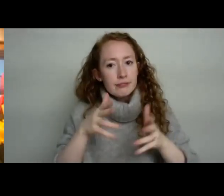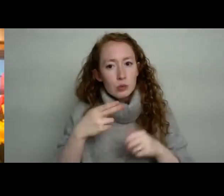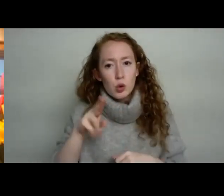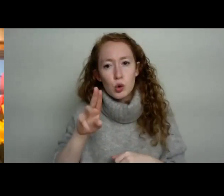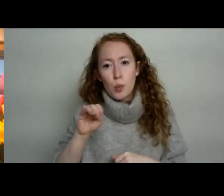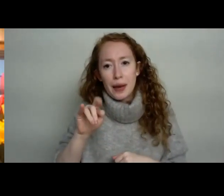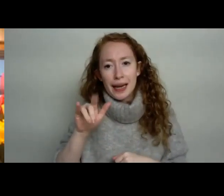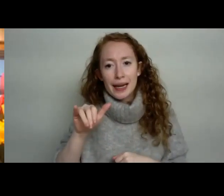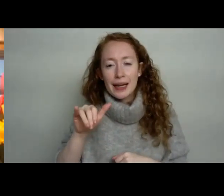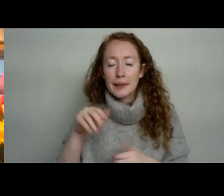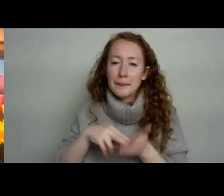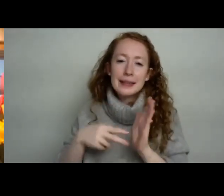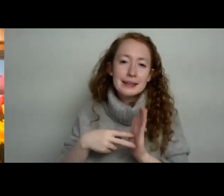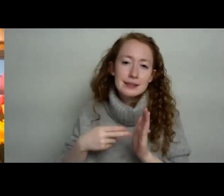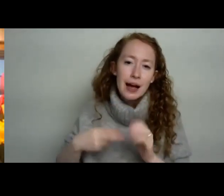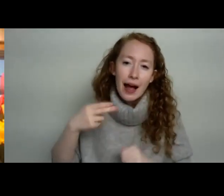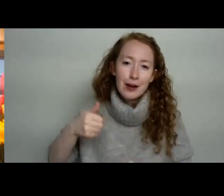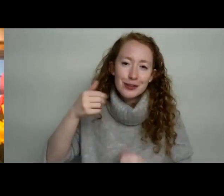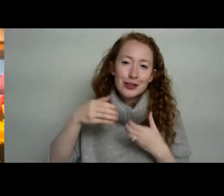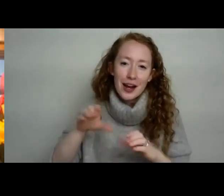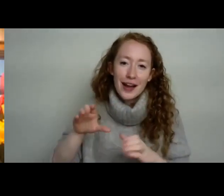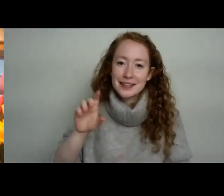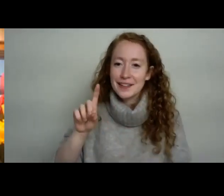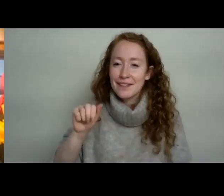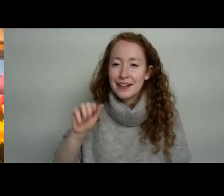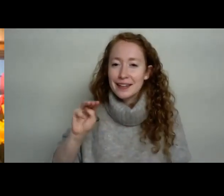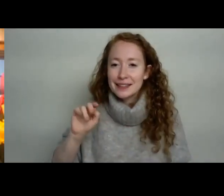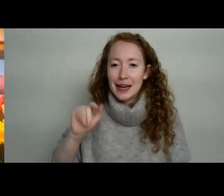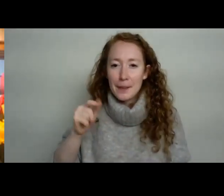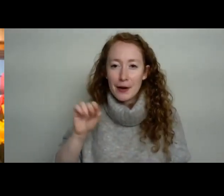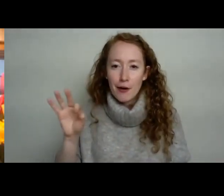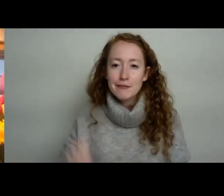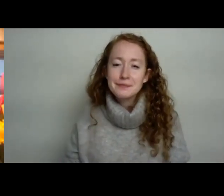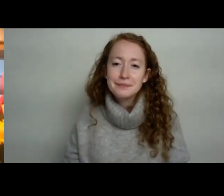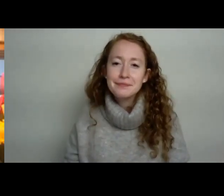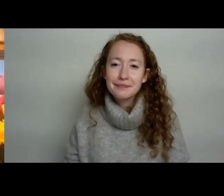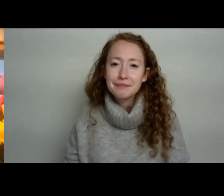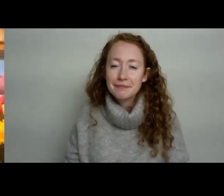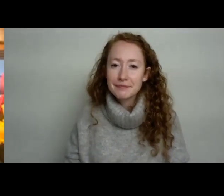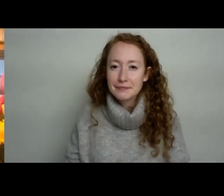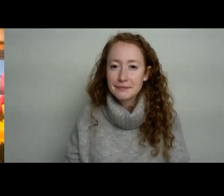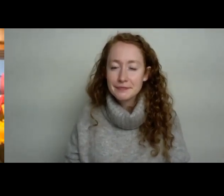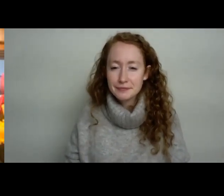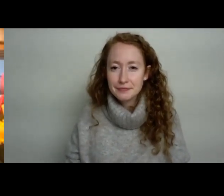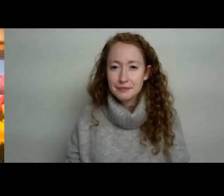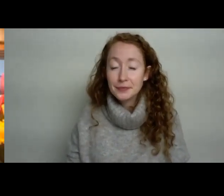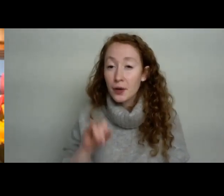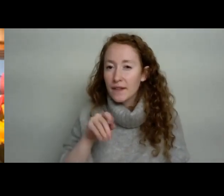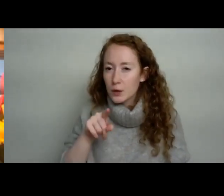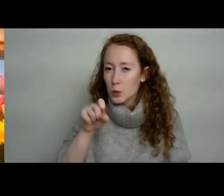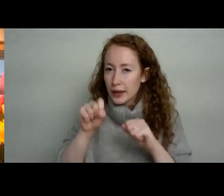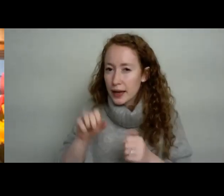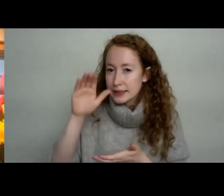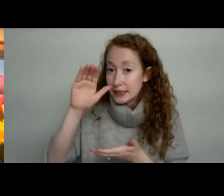that simple? Now we just have to go do it. But yes, the more that you can decrease the humidity